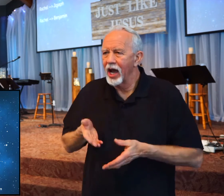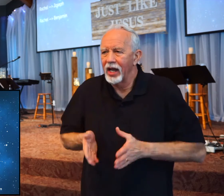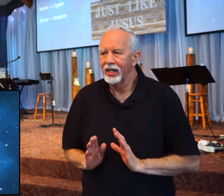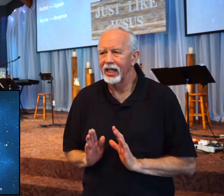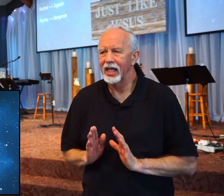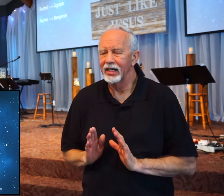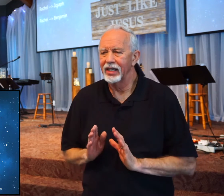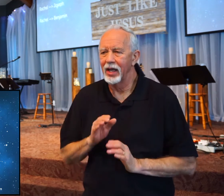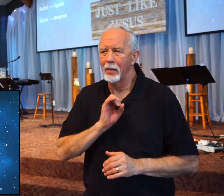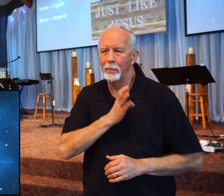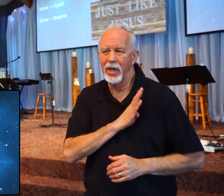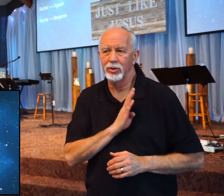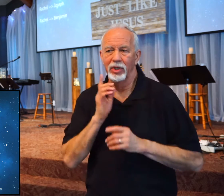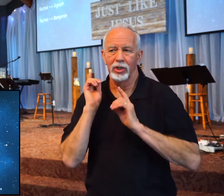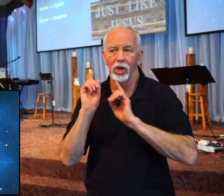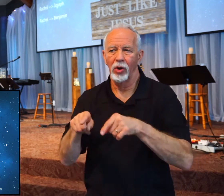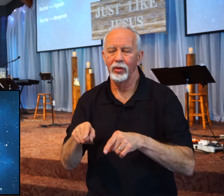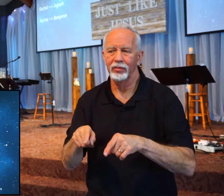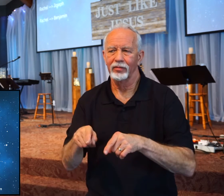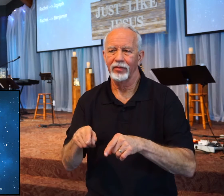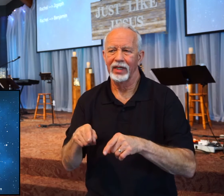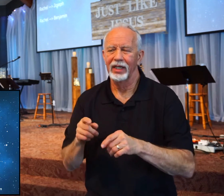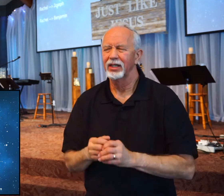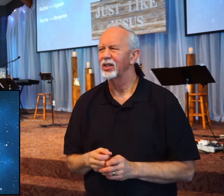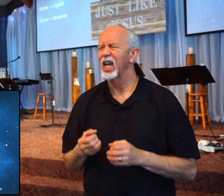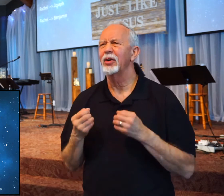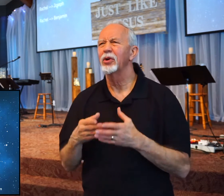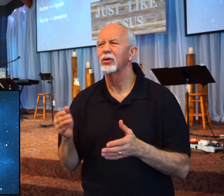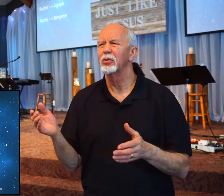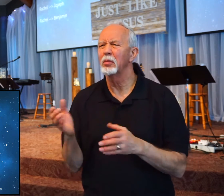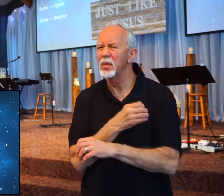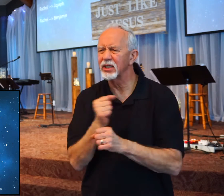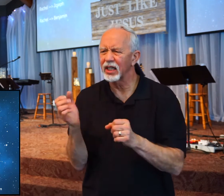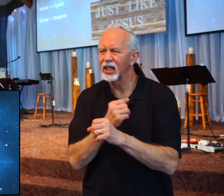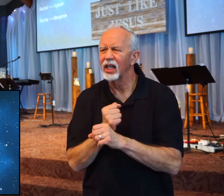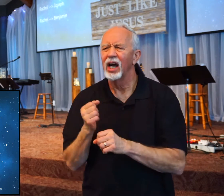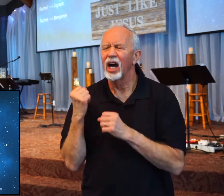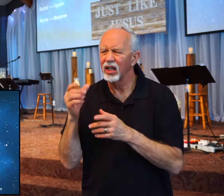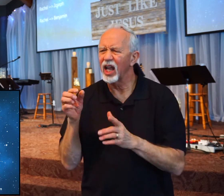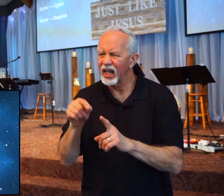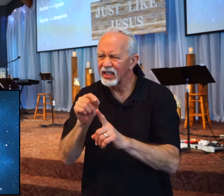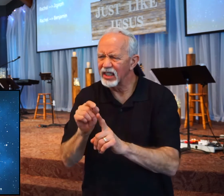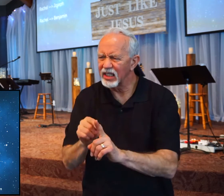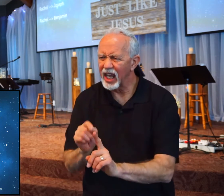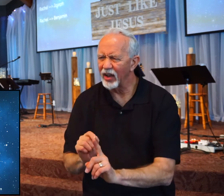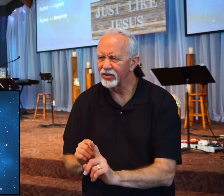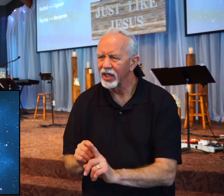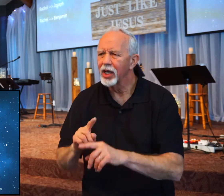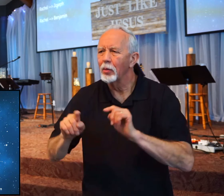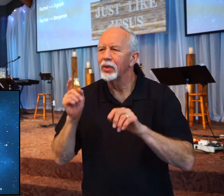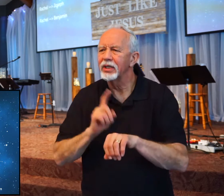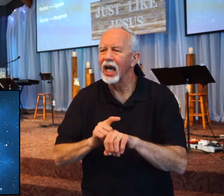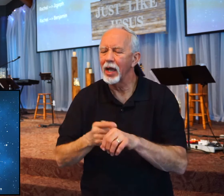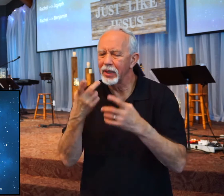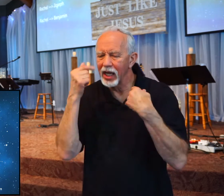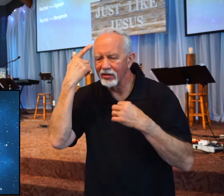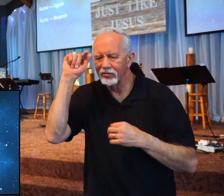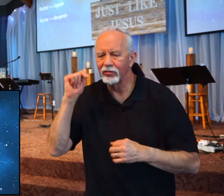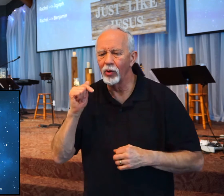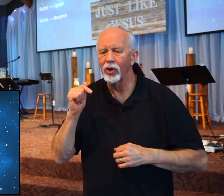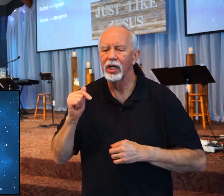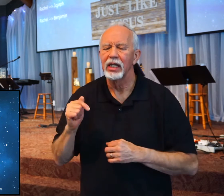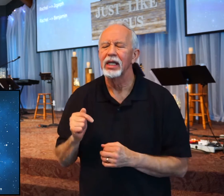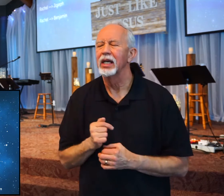go. And for the sake of time, we're skipping lots of details. But when the time came for Jacob to escape from